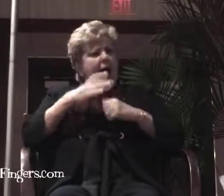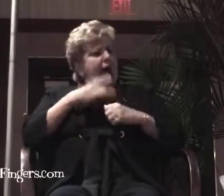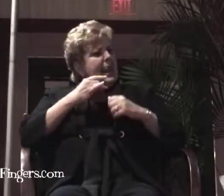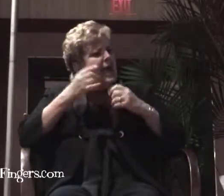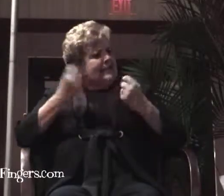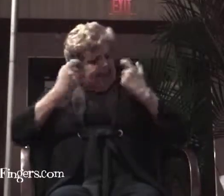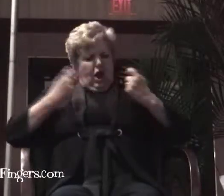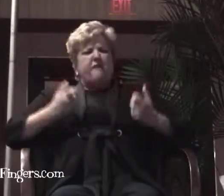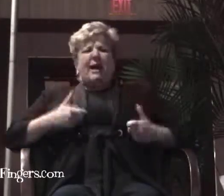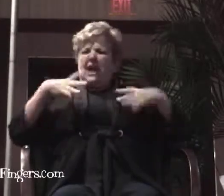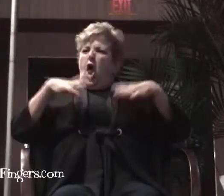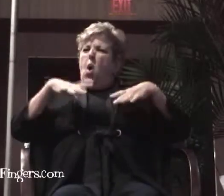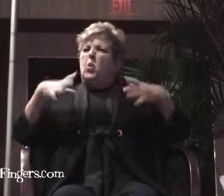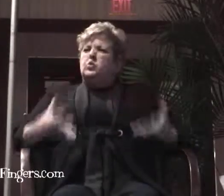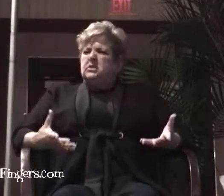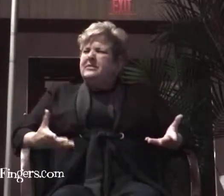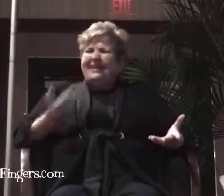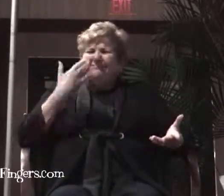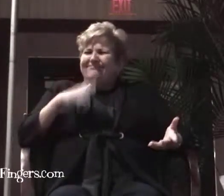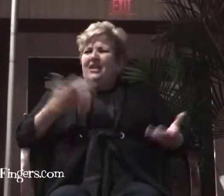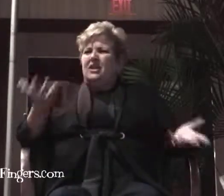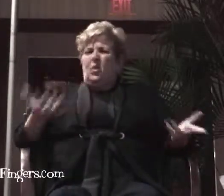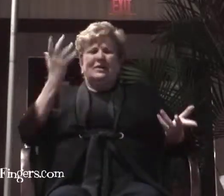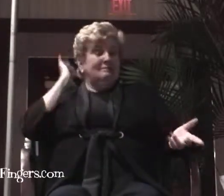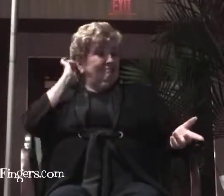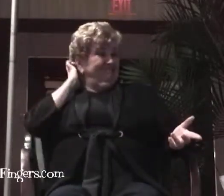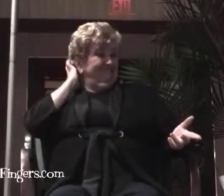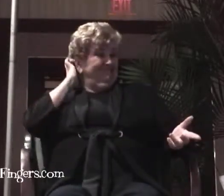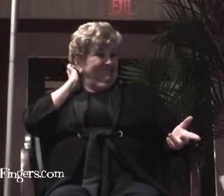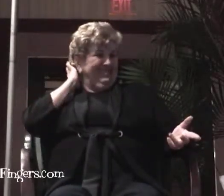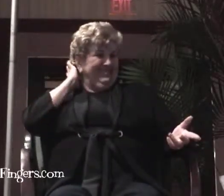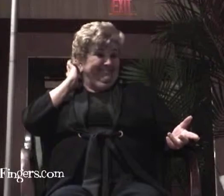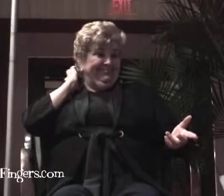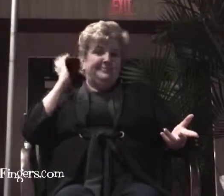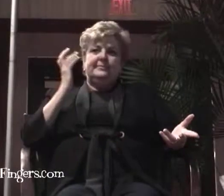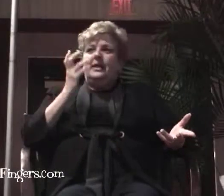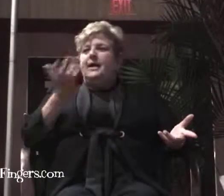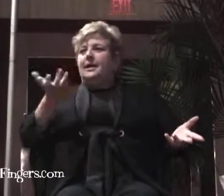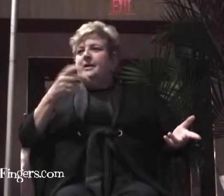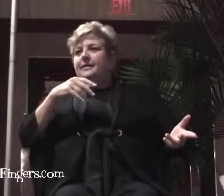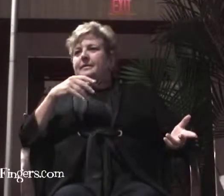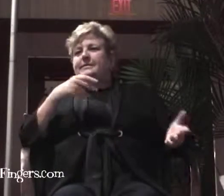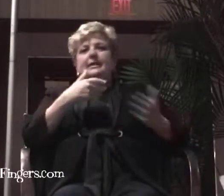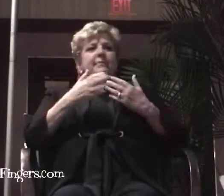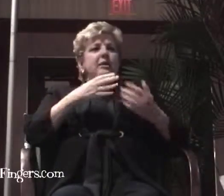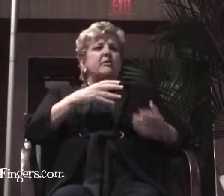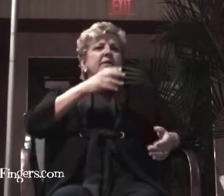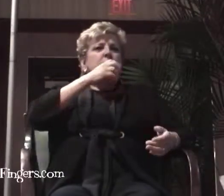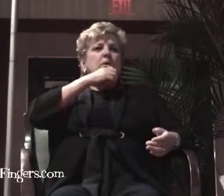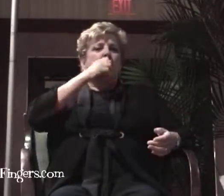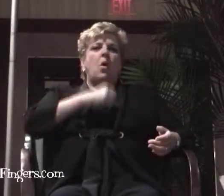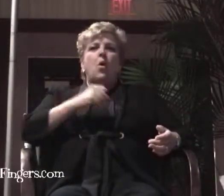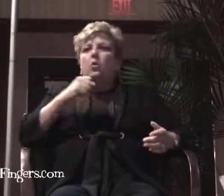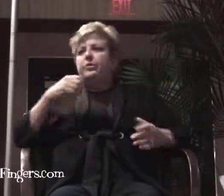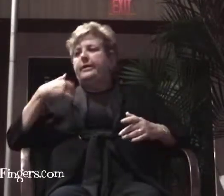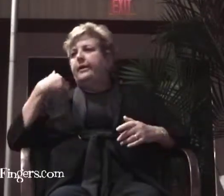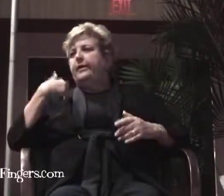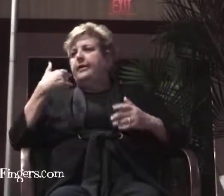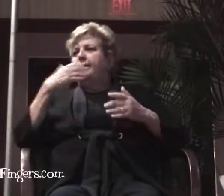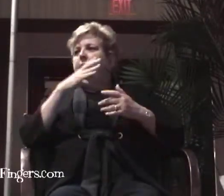Back in the 60s, streaking was big. Those of you that are old enough to remember, Ray Stevens had a song, they called it the